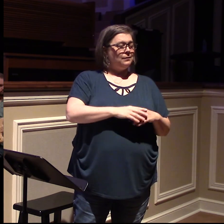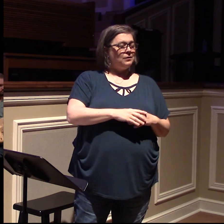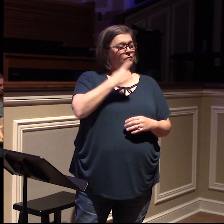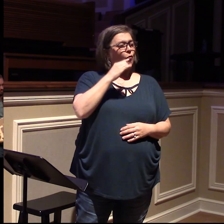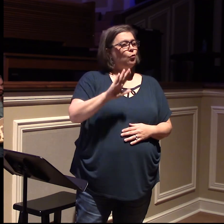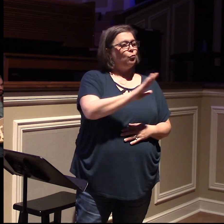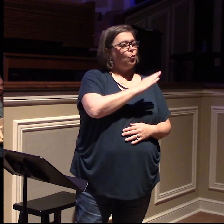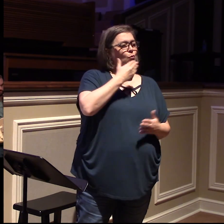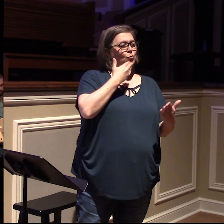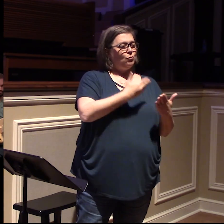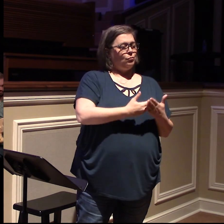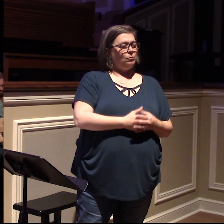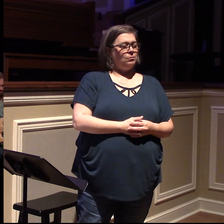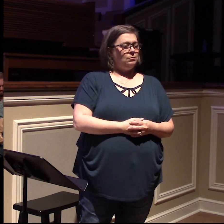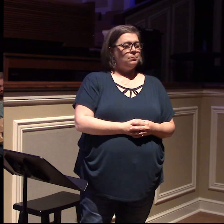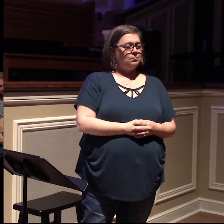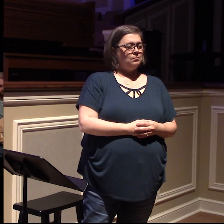good.